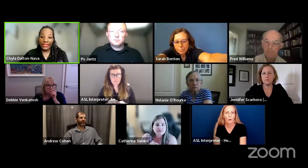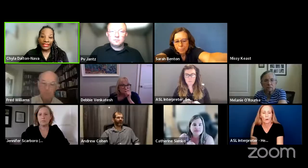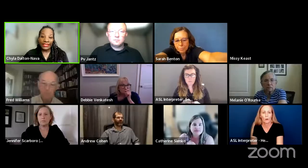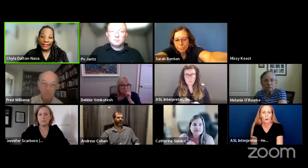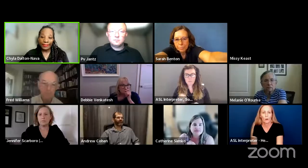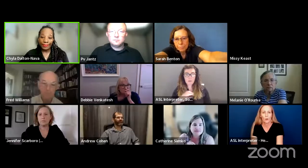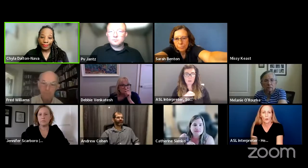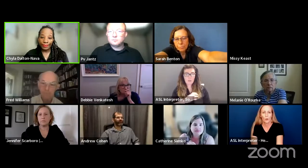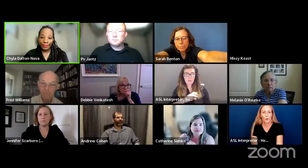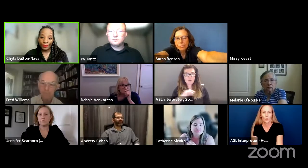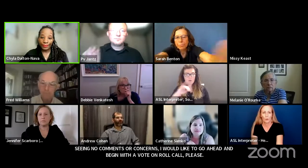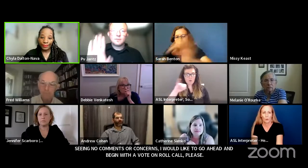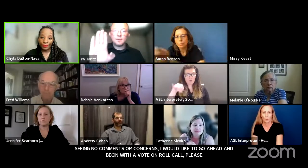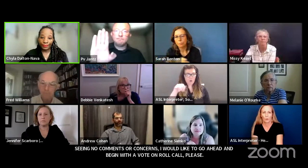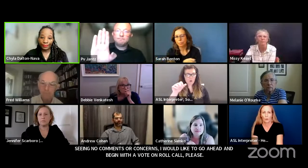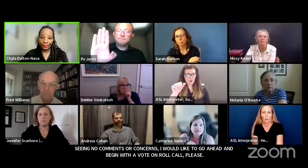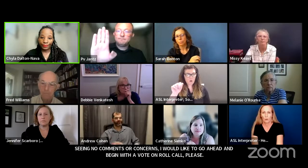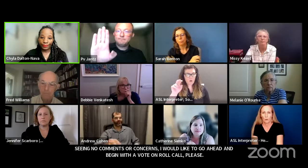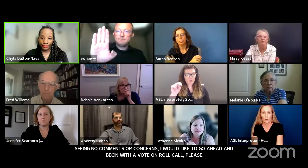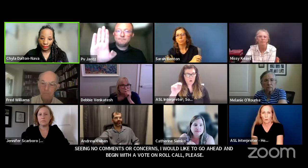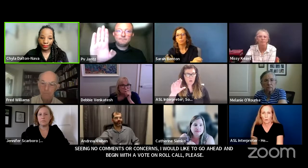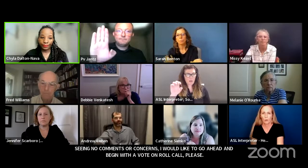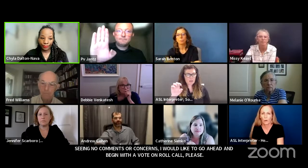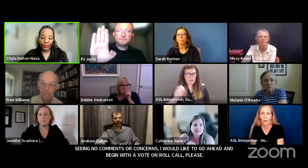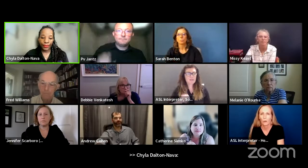Commissioner Jantz.